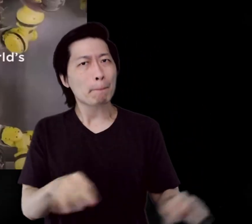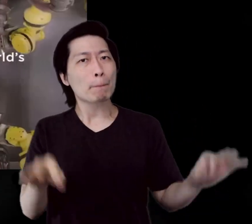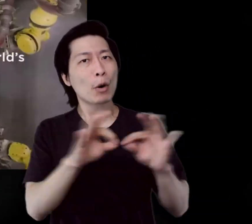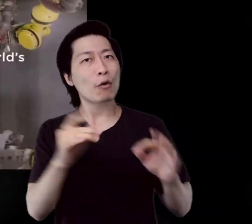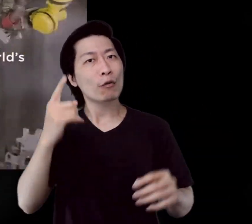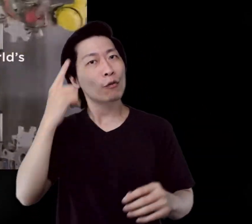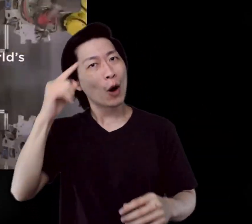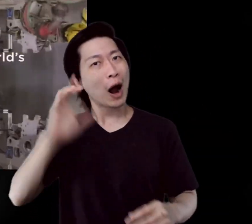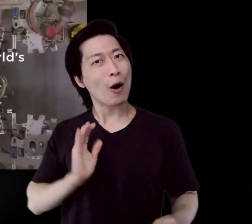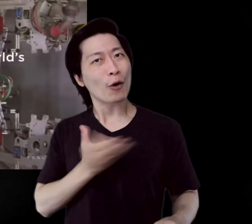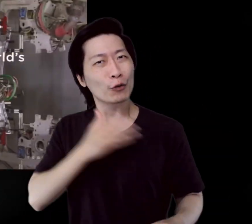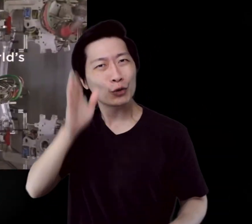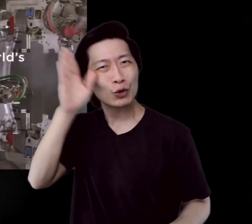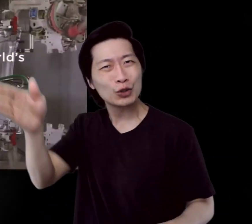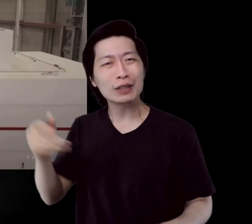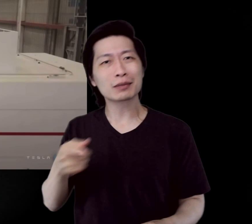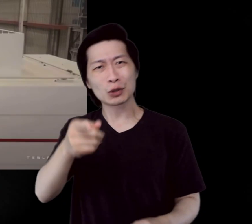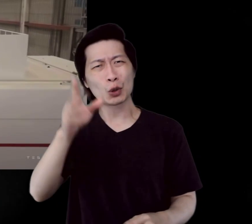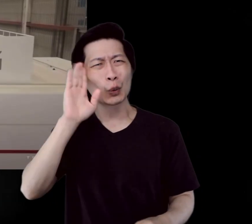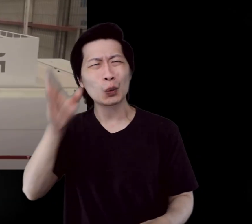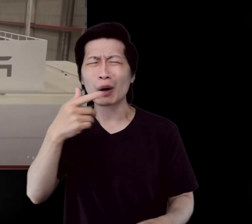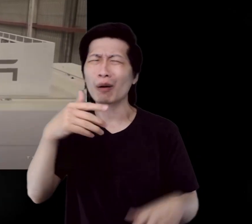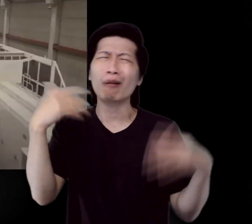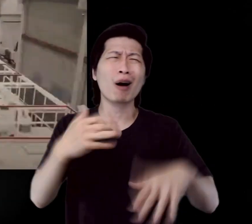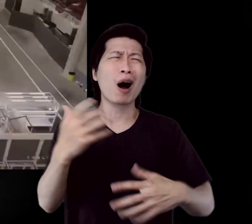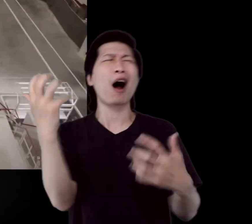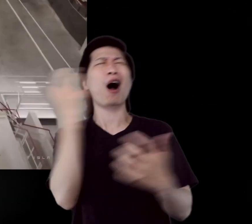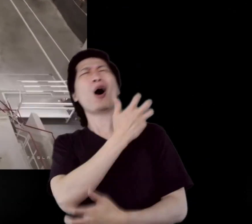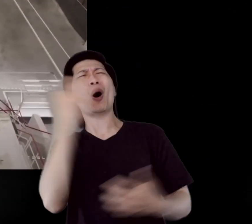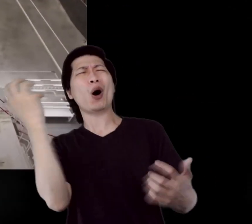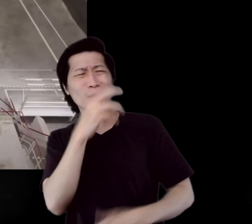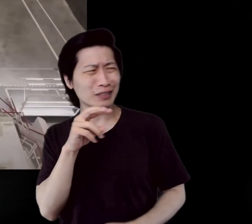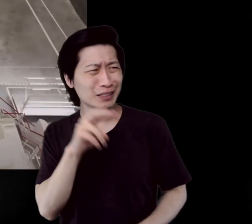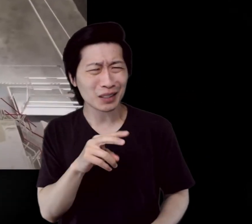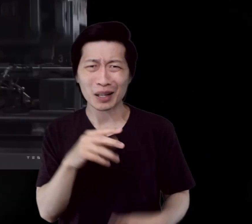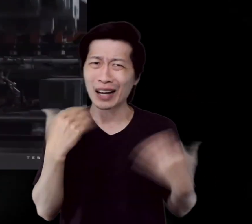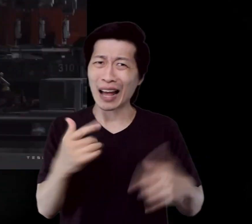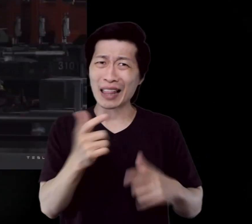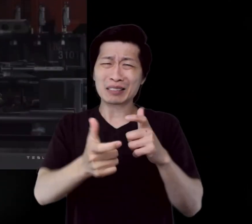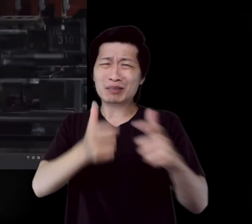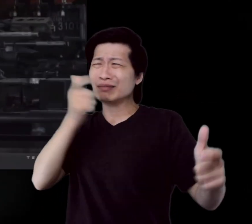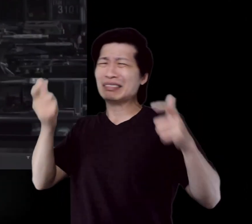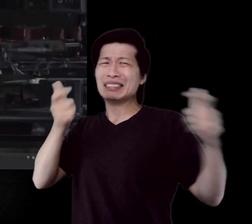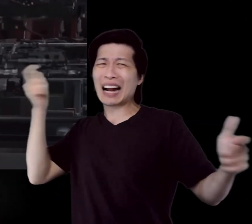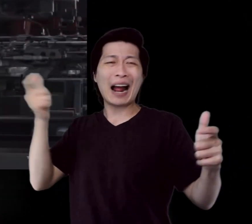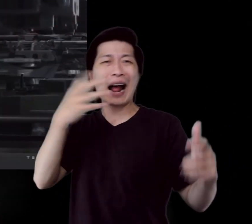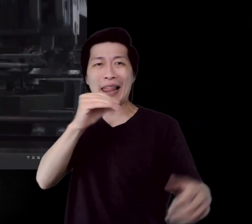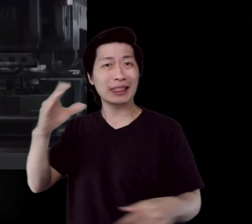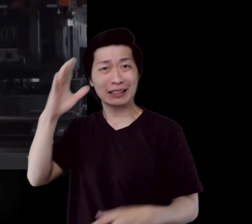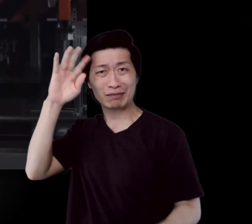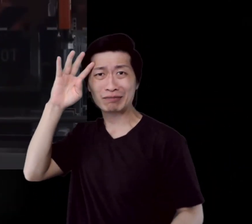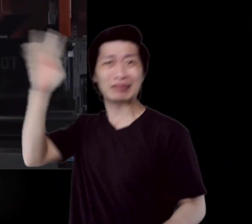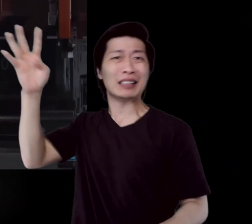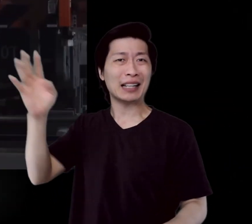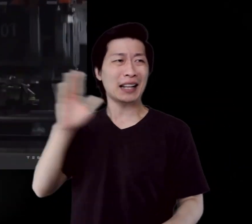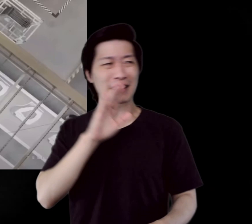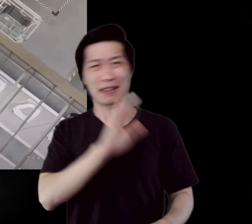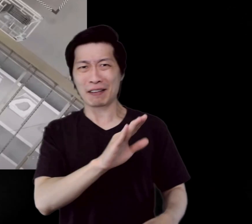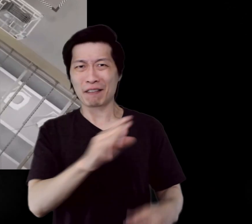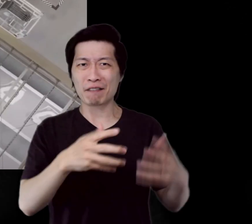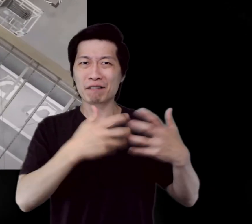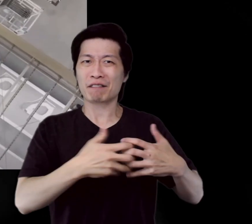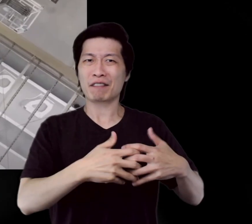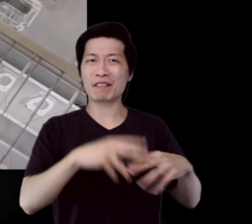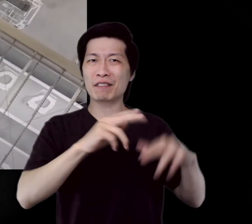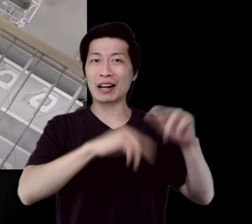blown away by the scale and innovation of these factories, just as Sandy Munro was blown away when he went